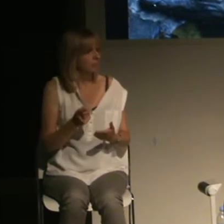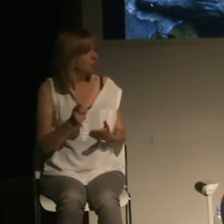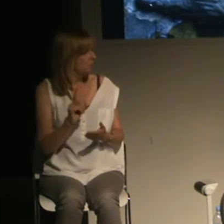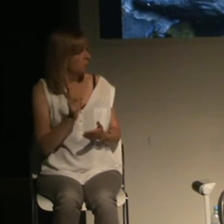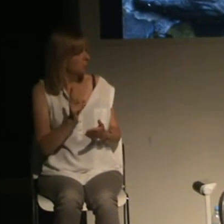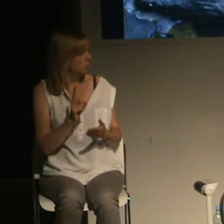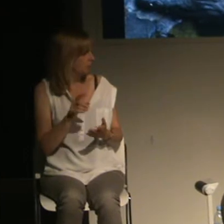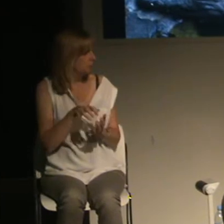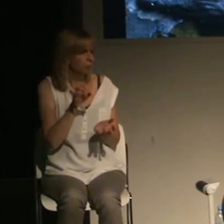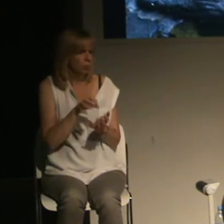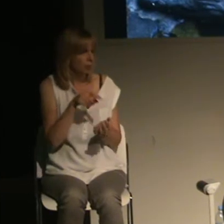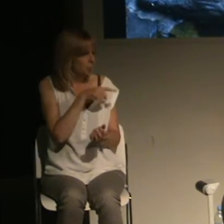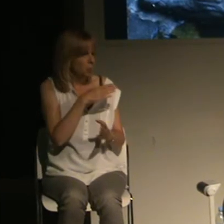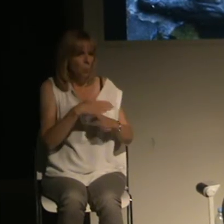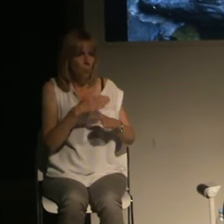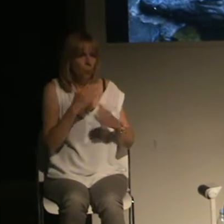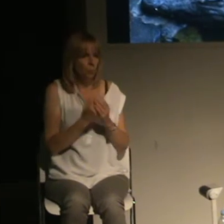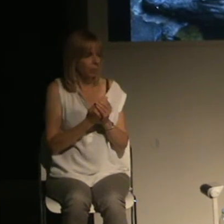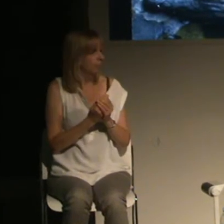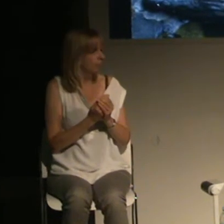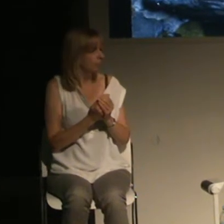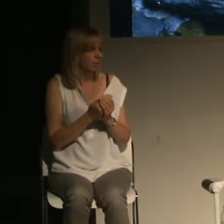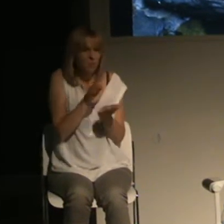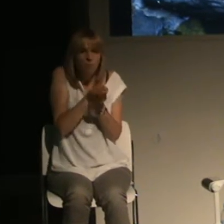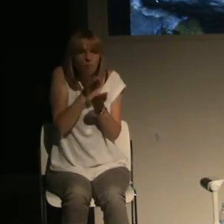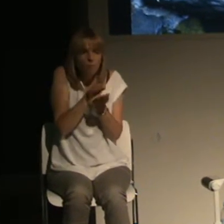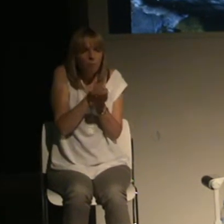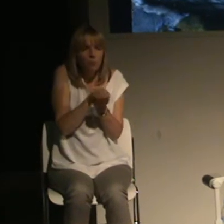department, some of these fossil crocs from way, way back.